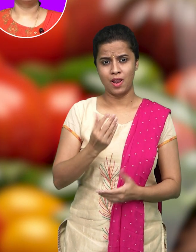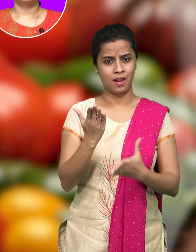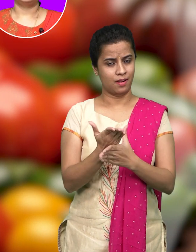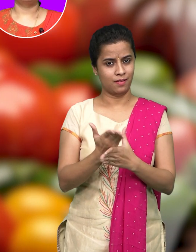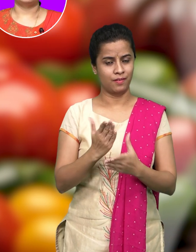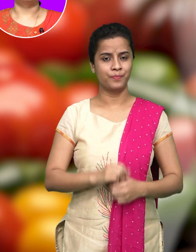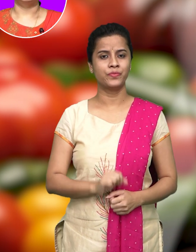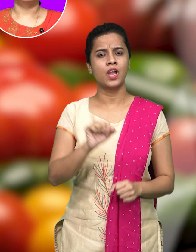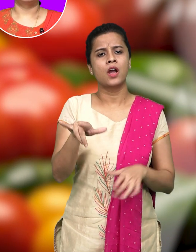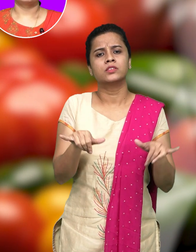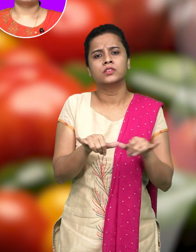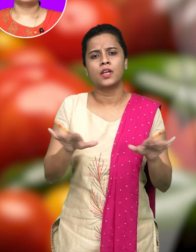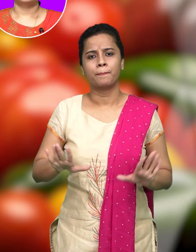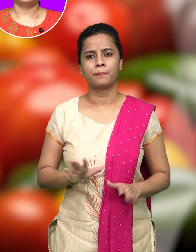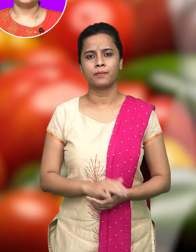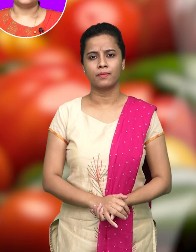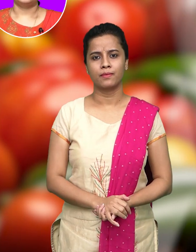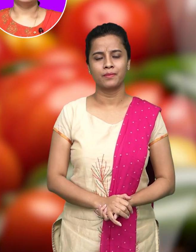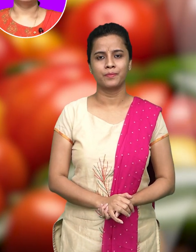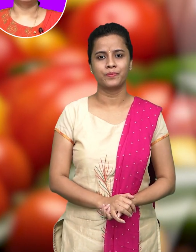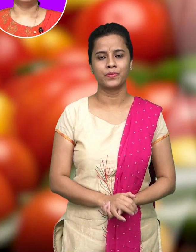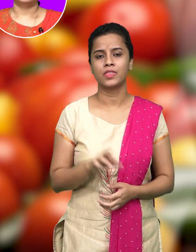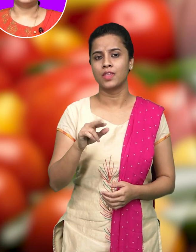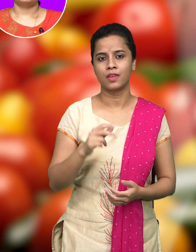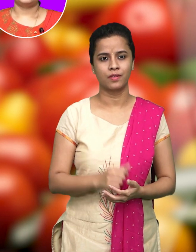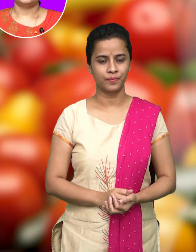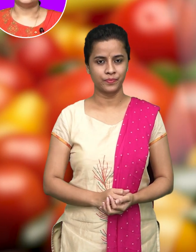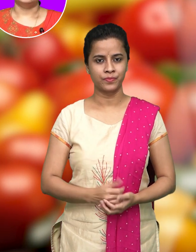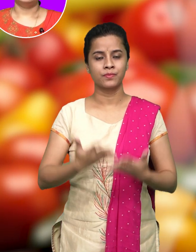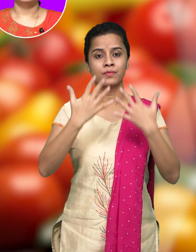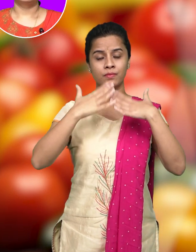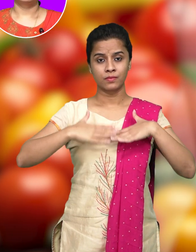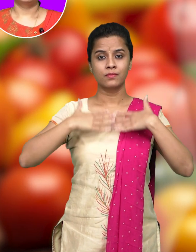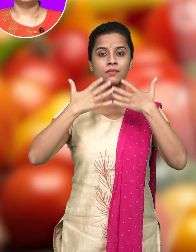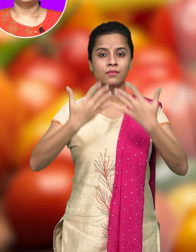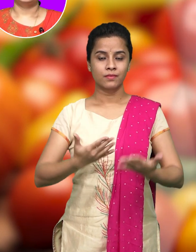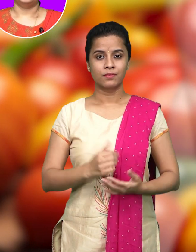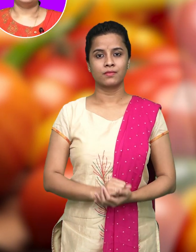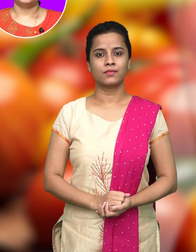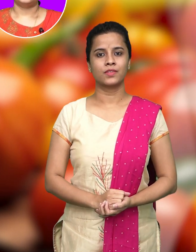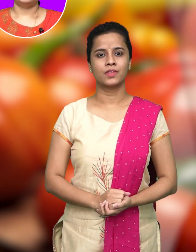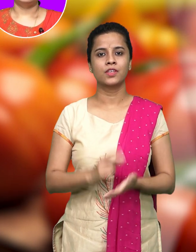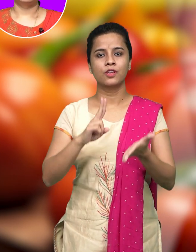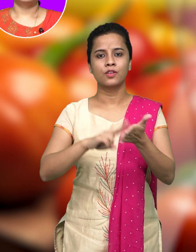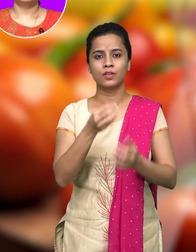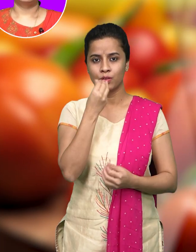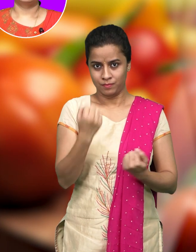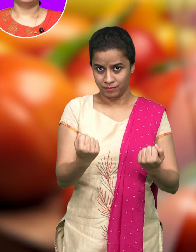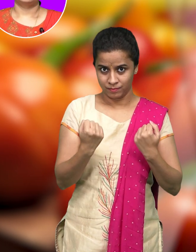activities in common. They are respiration, nutrition,